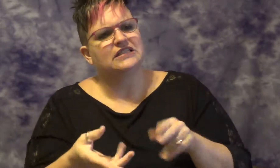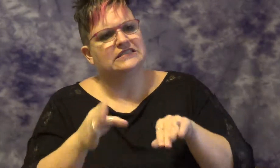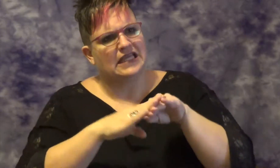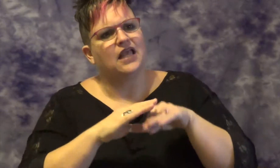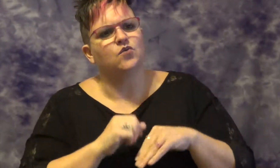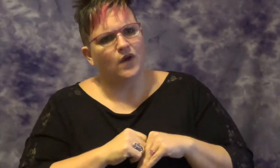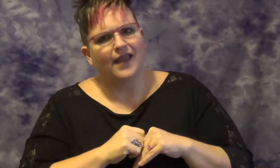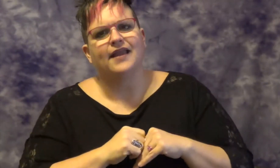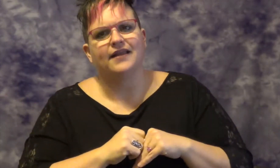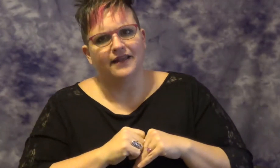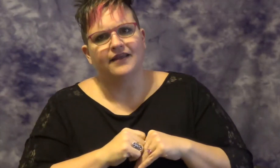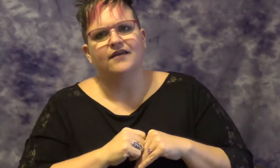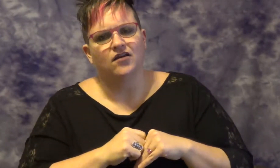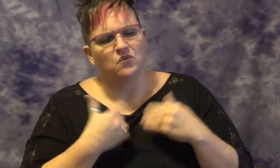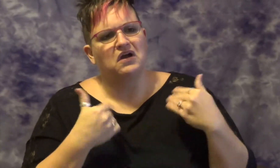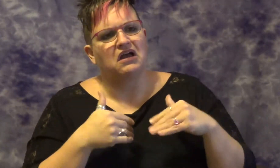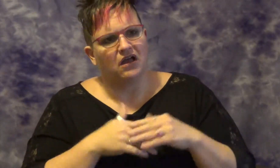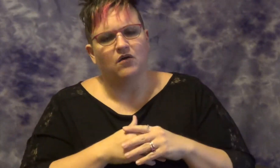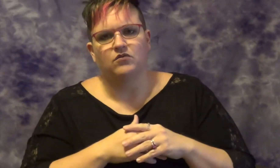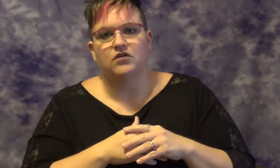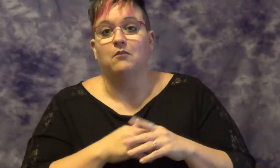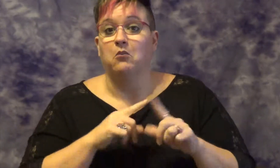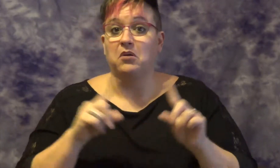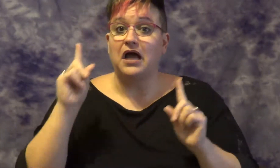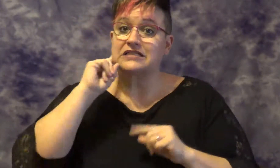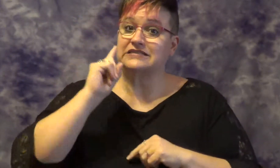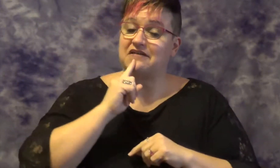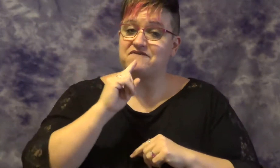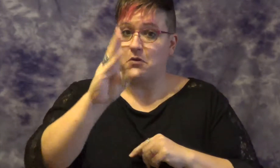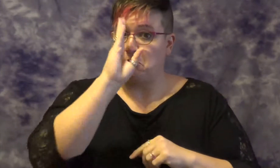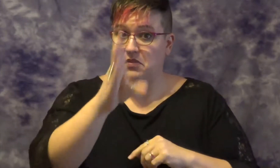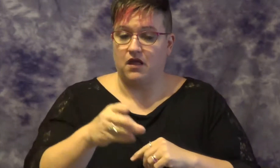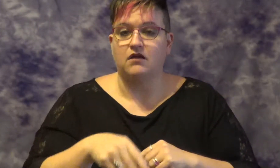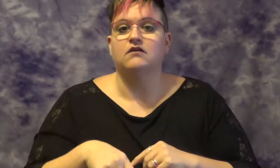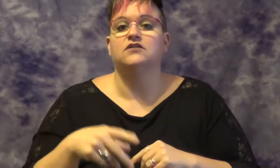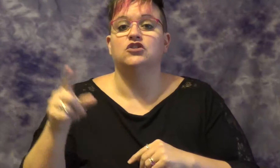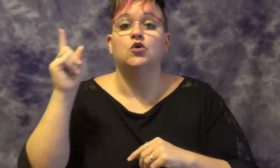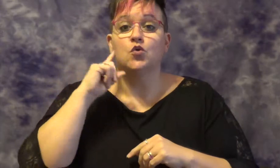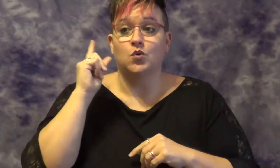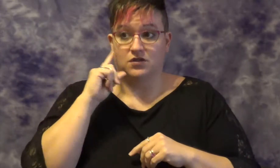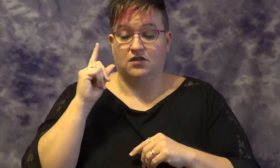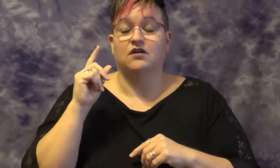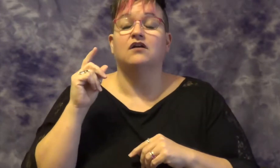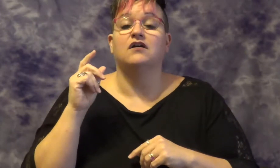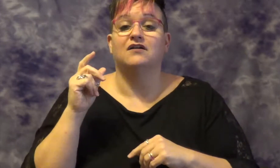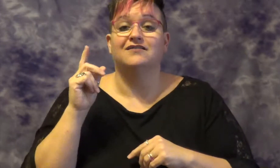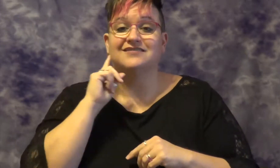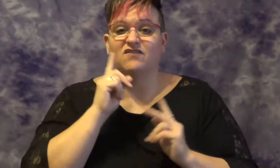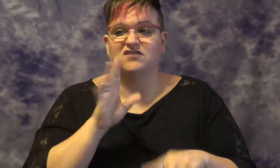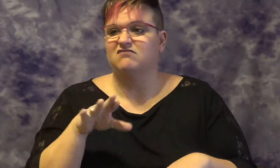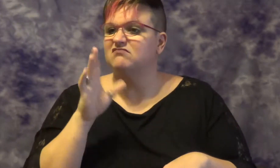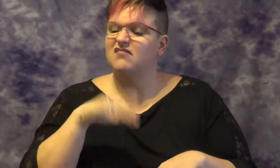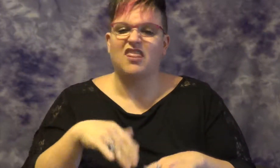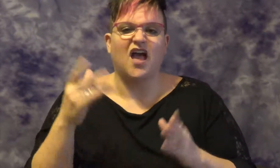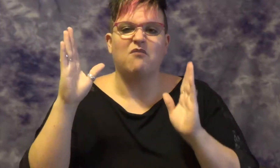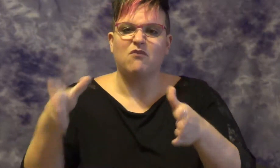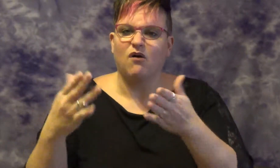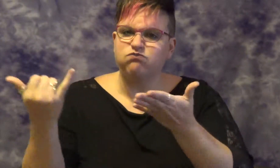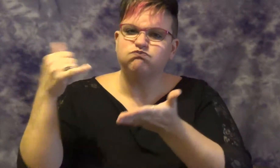so fat. Usually they'll say, oh, that person's gained a bit of weight. But in deaf culture, because they're so blunt, a deaf person will be, oh,